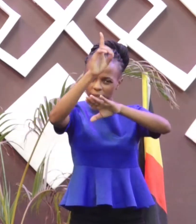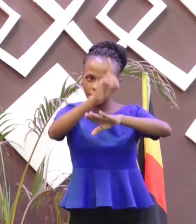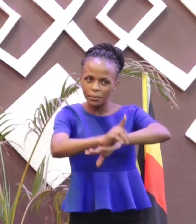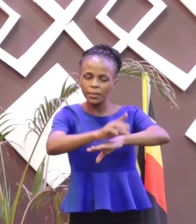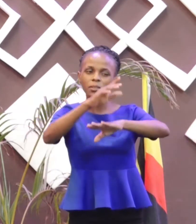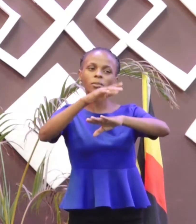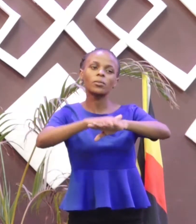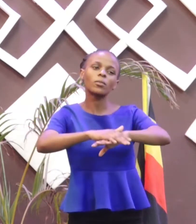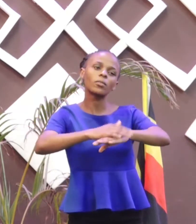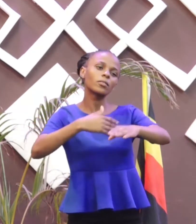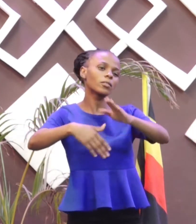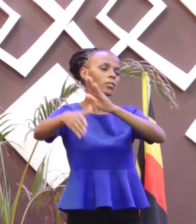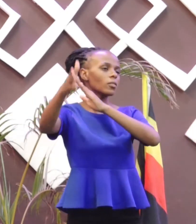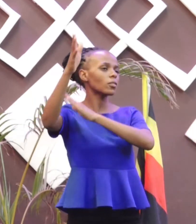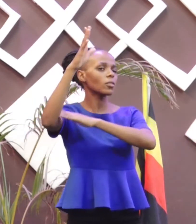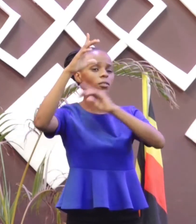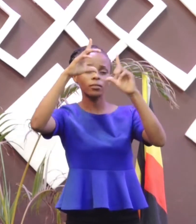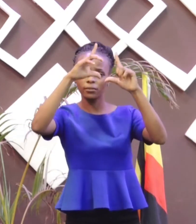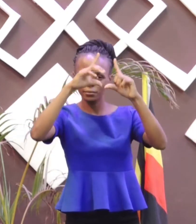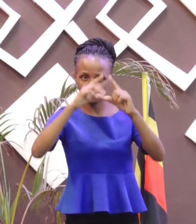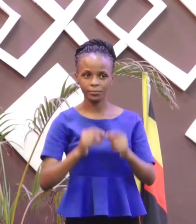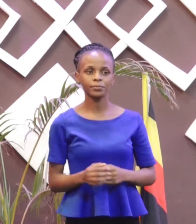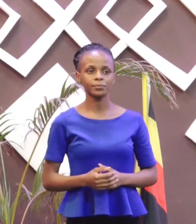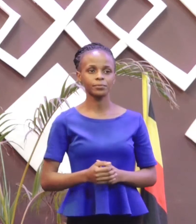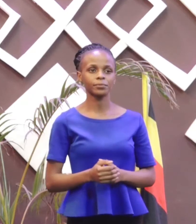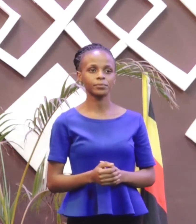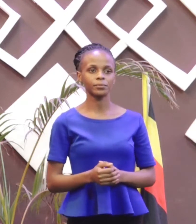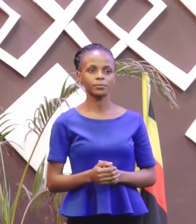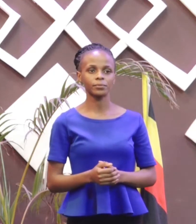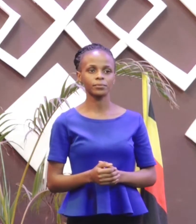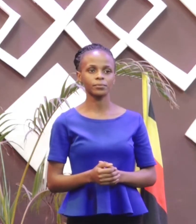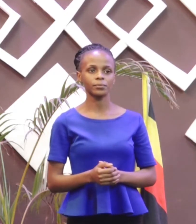the word of God. Twesiga kigambo kya Katonda.